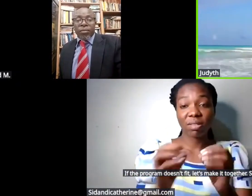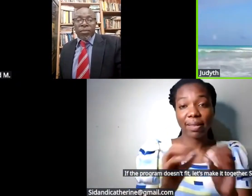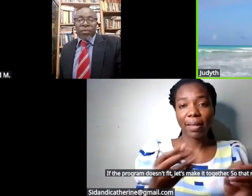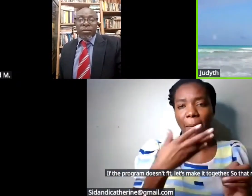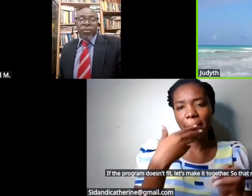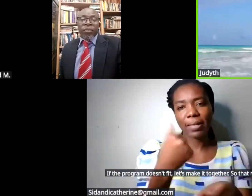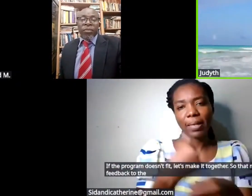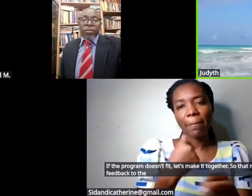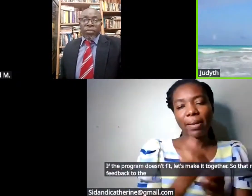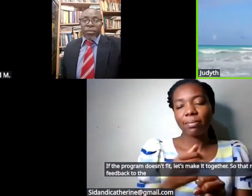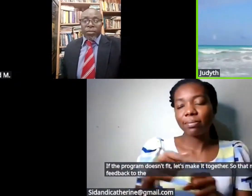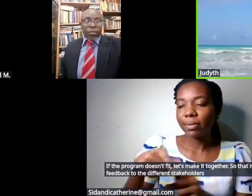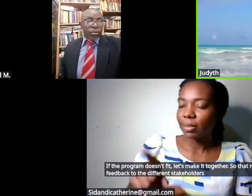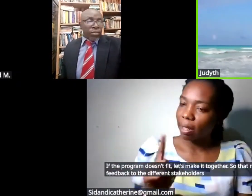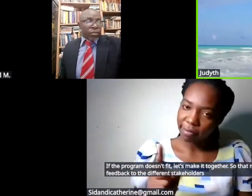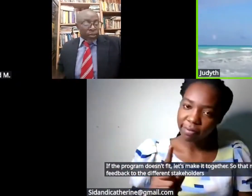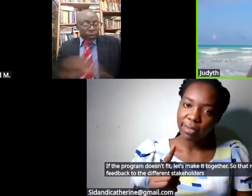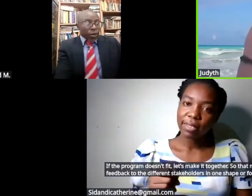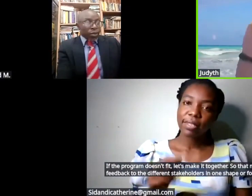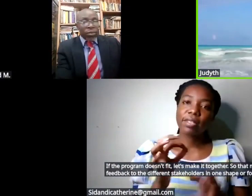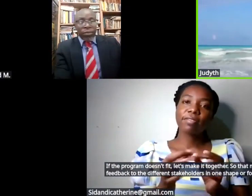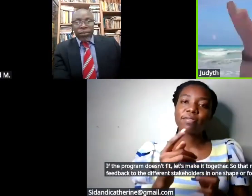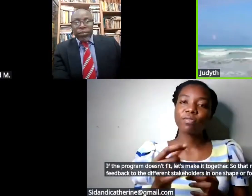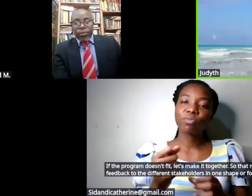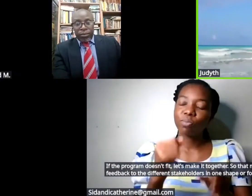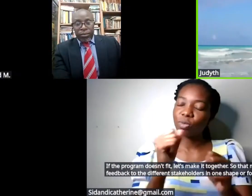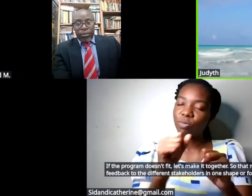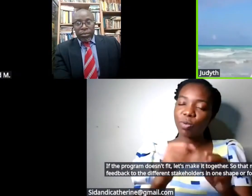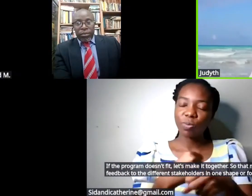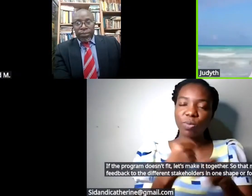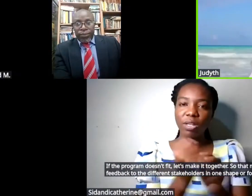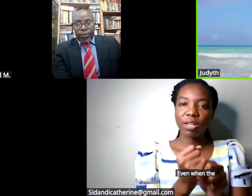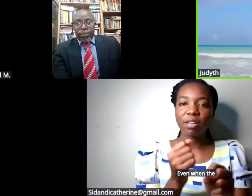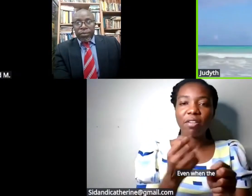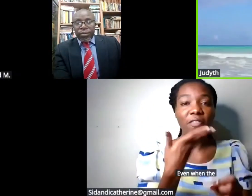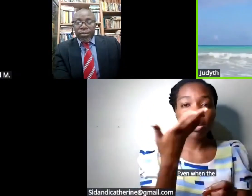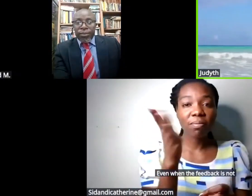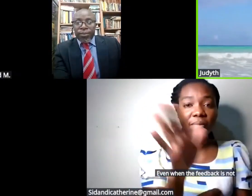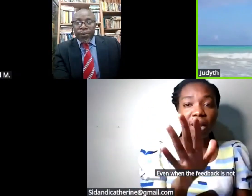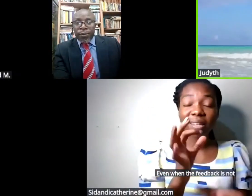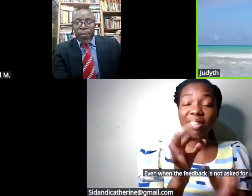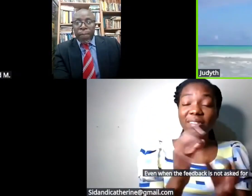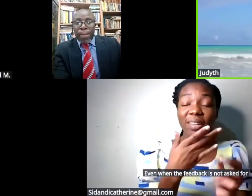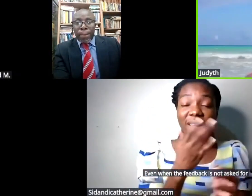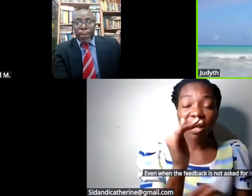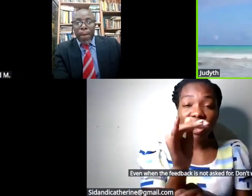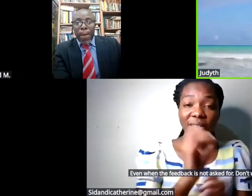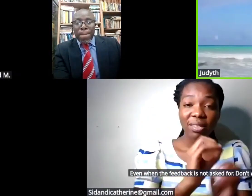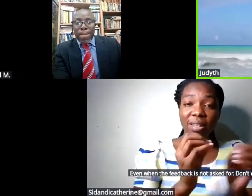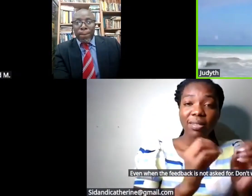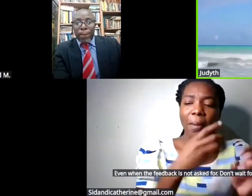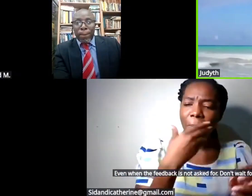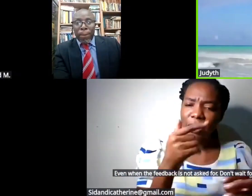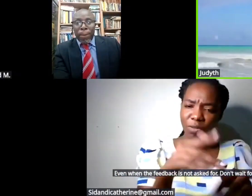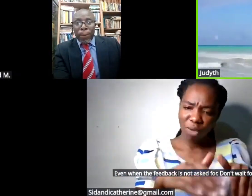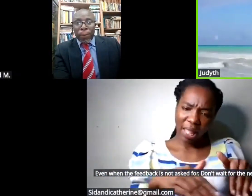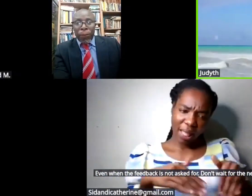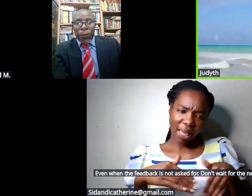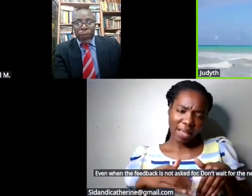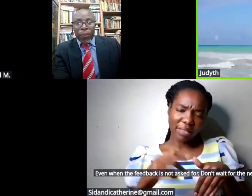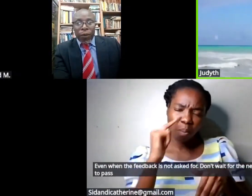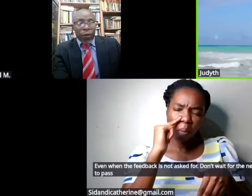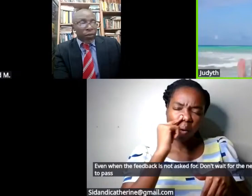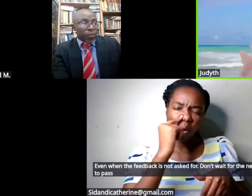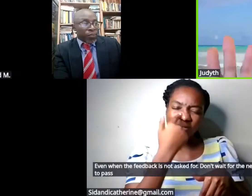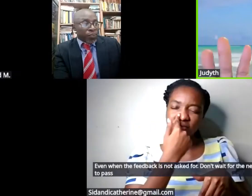different stakeholders in one shape or form, even when the feedback is not asked for. Don't wait for the next boring session to pass, because